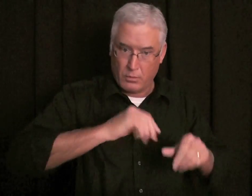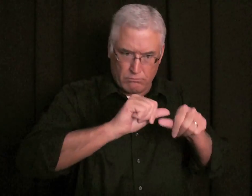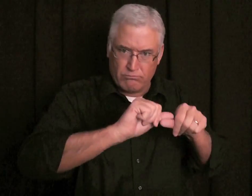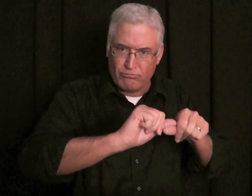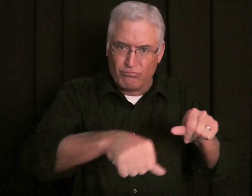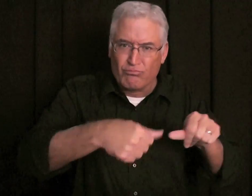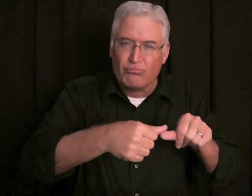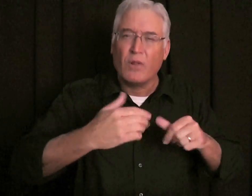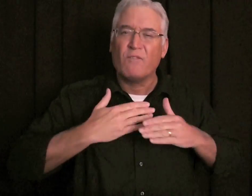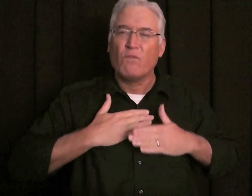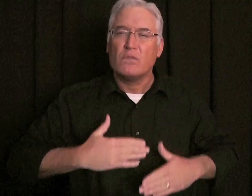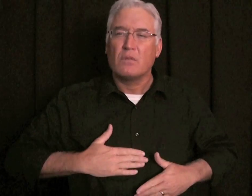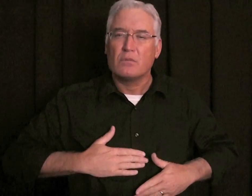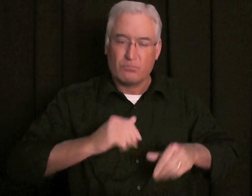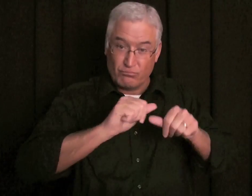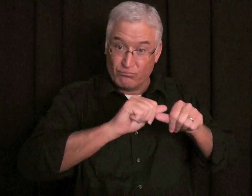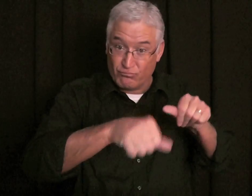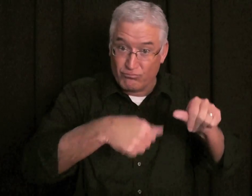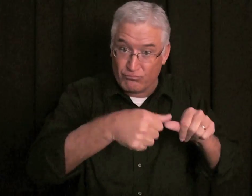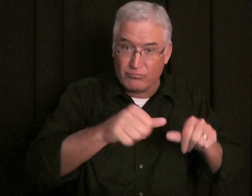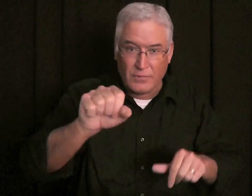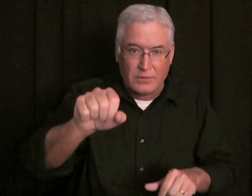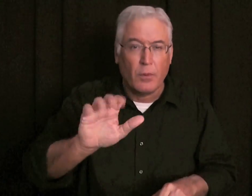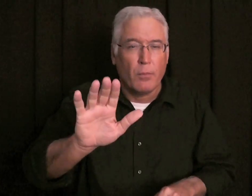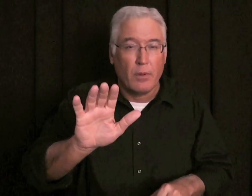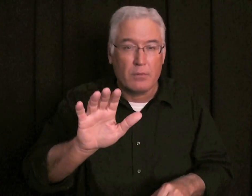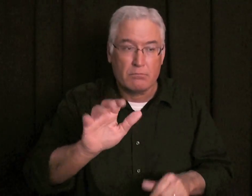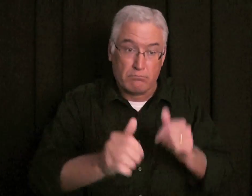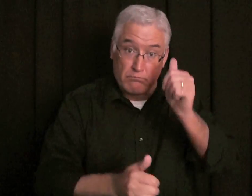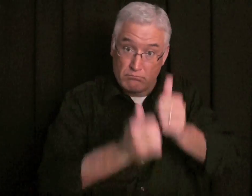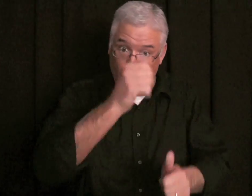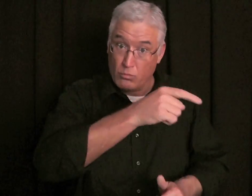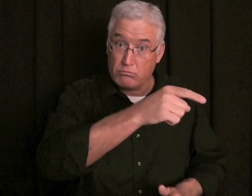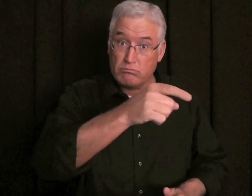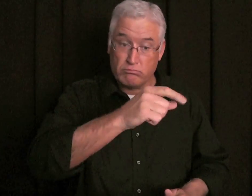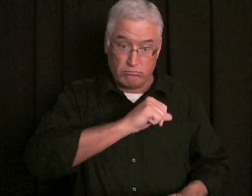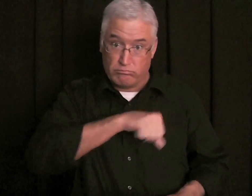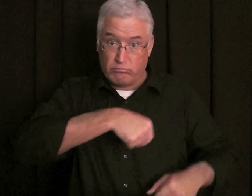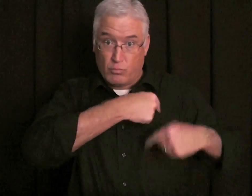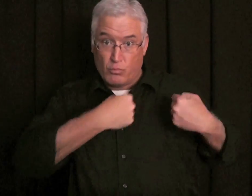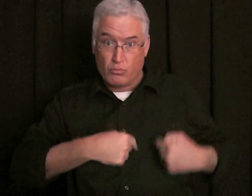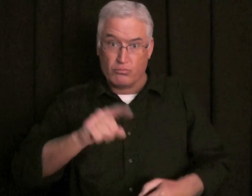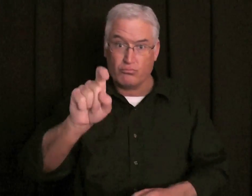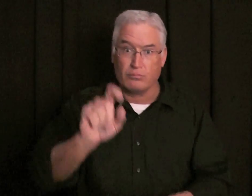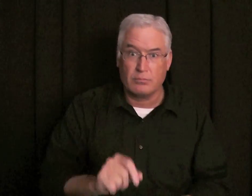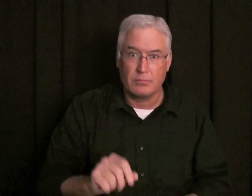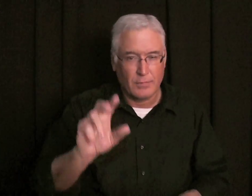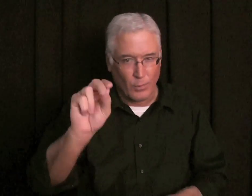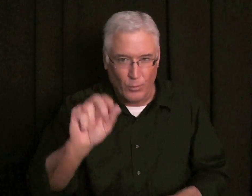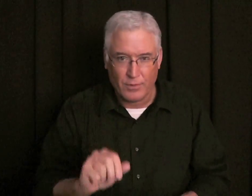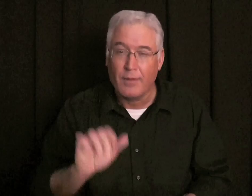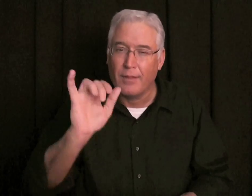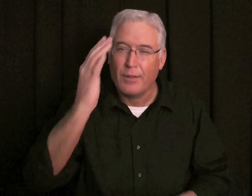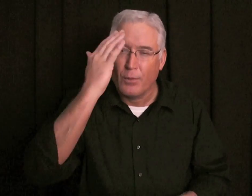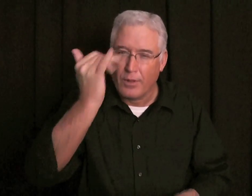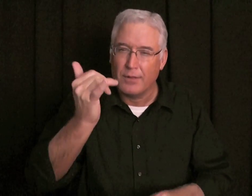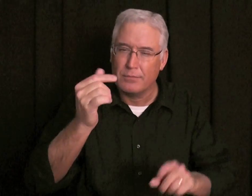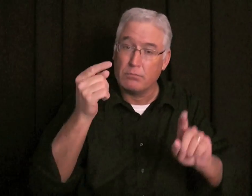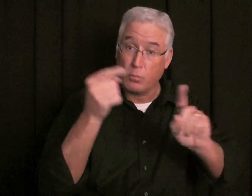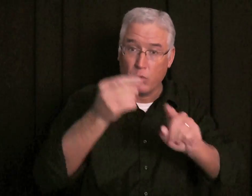not. All of them were physically circumcised as a group, but did they have circumcision of the heart? No,